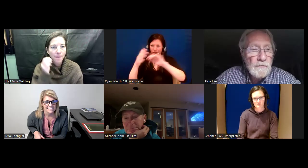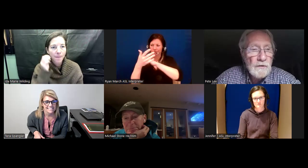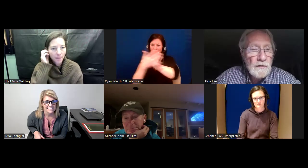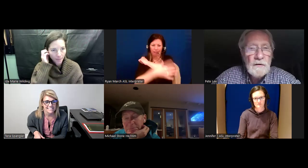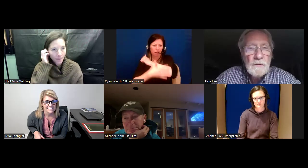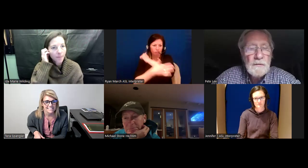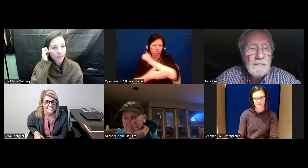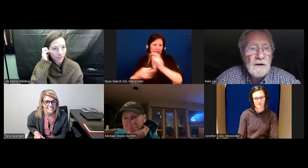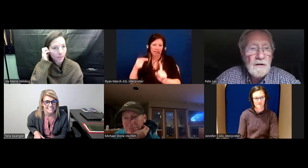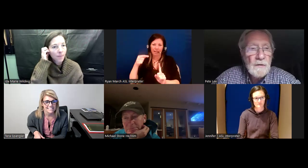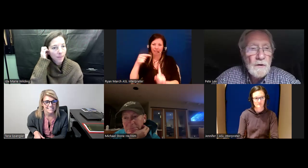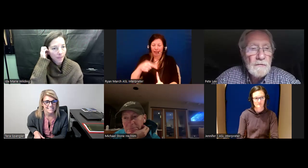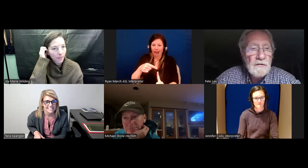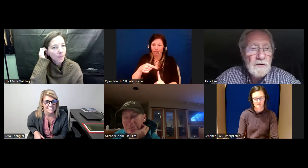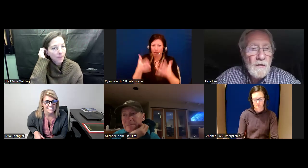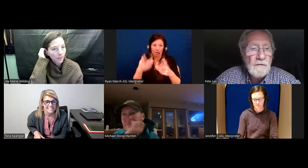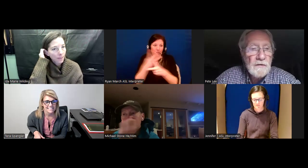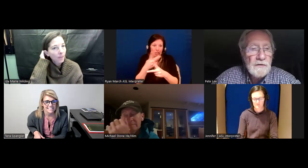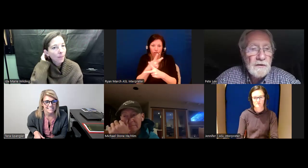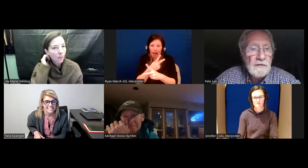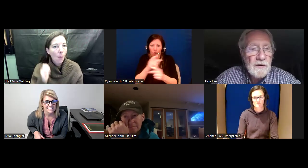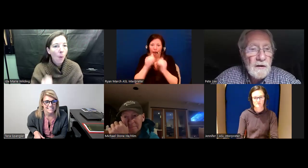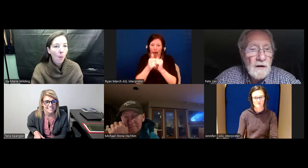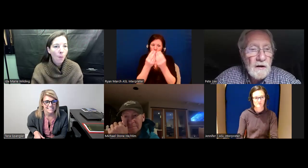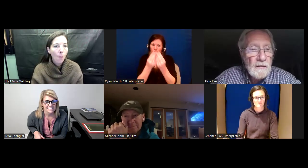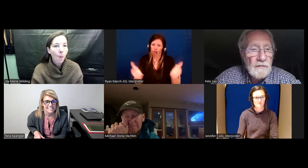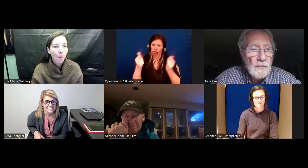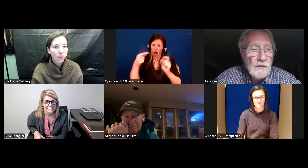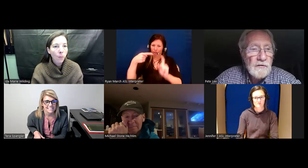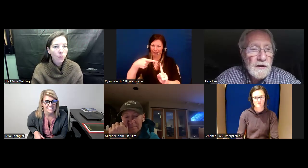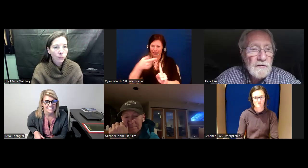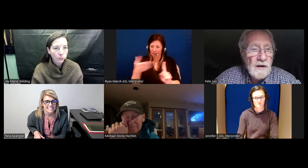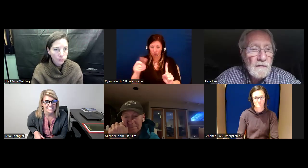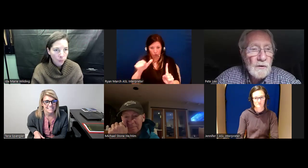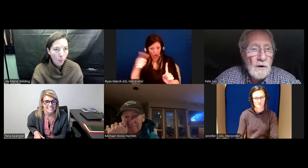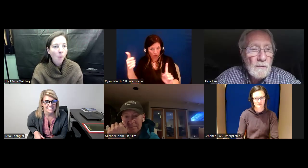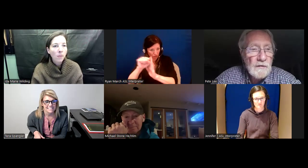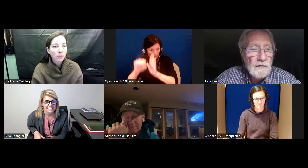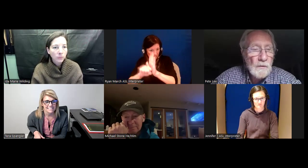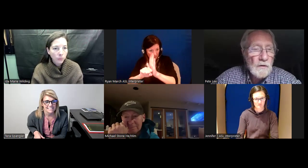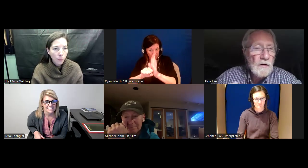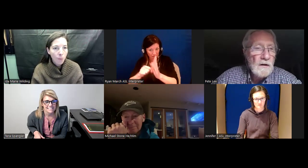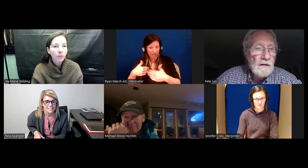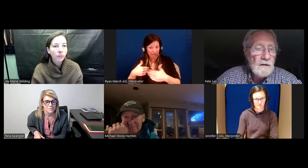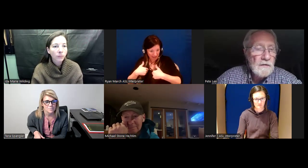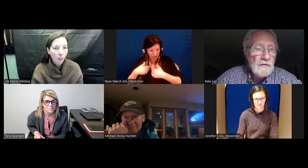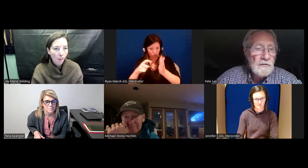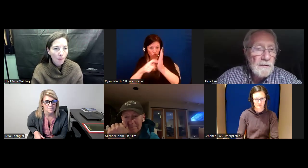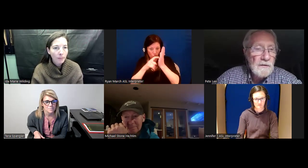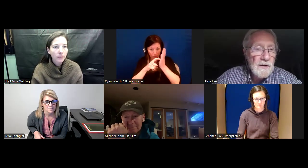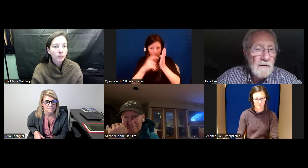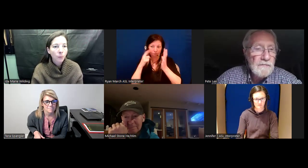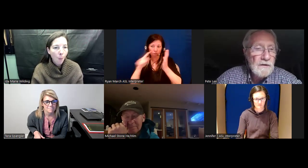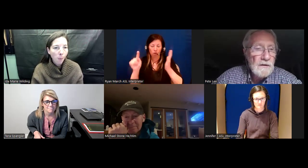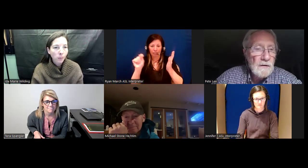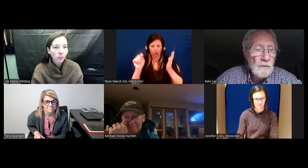and hopefully maybe figured out a way to resolve these things. Do other states have requirements for, teachers of